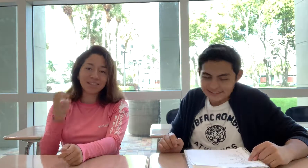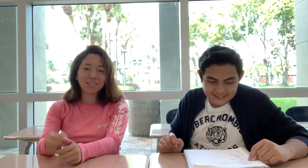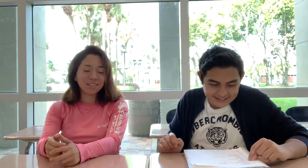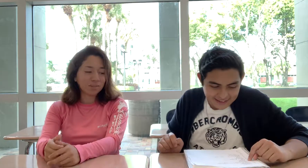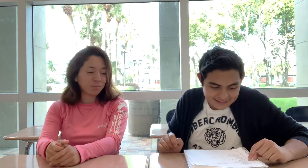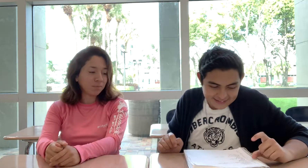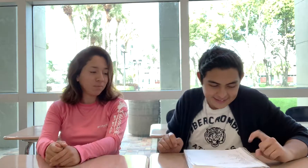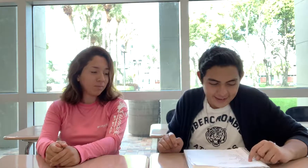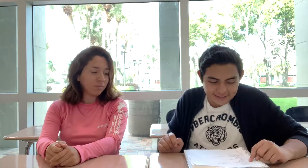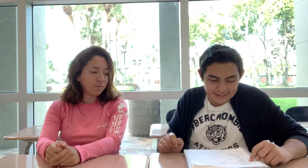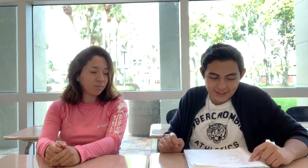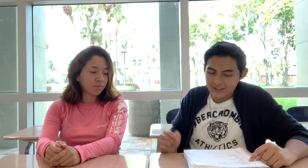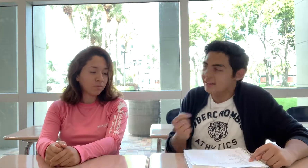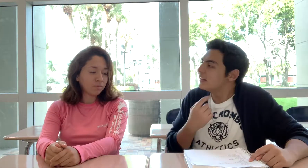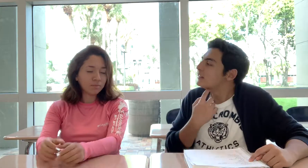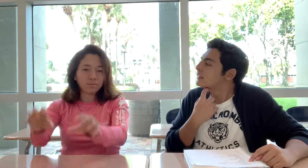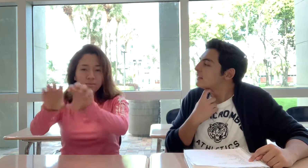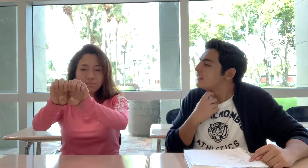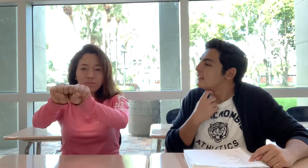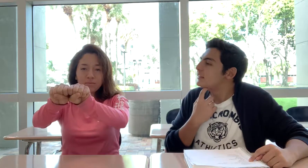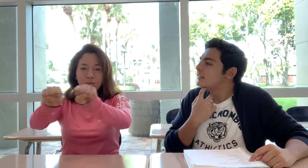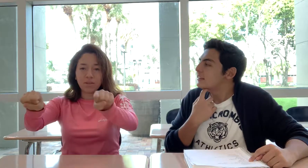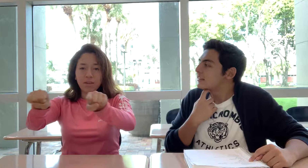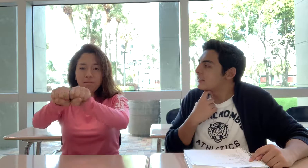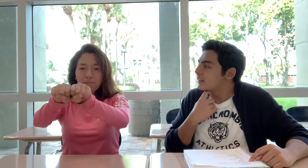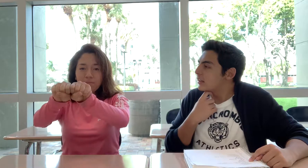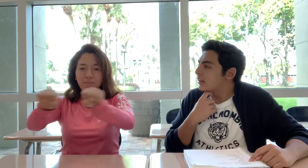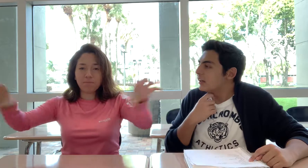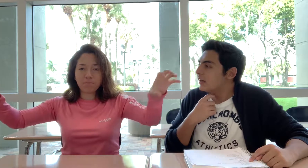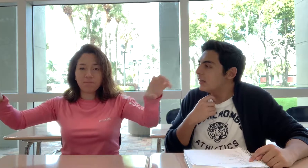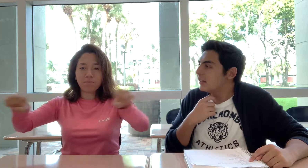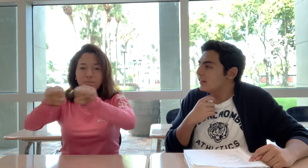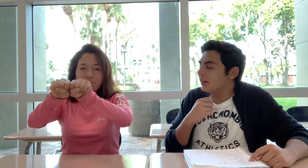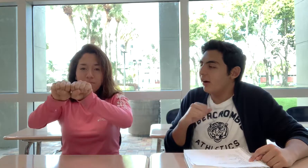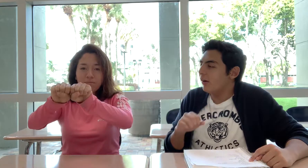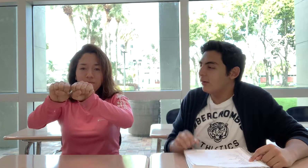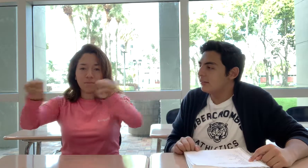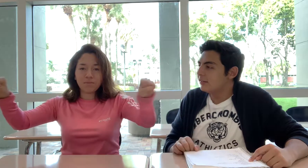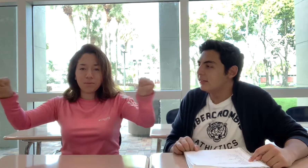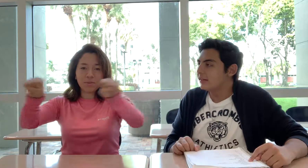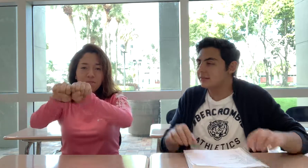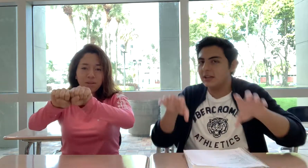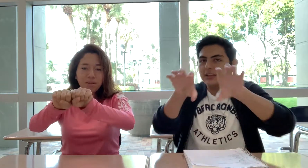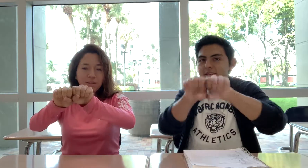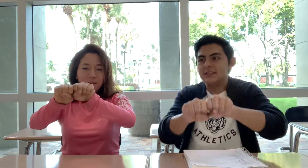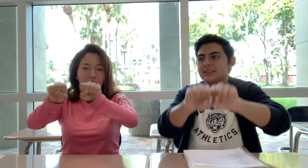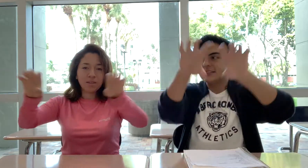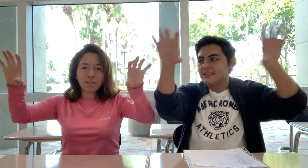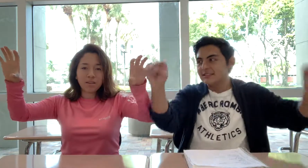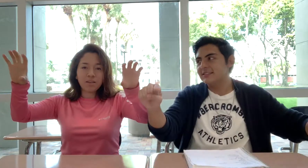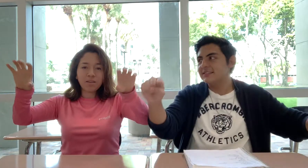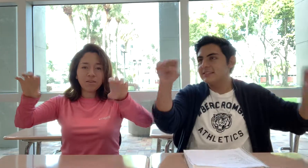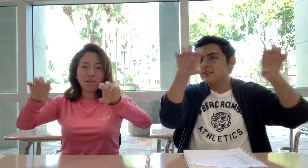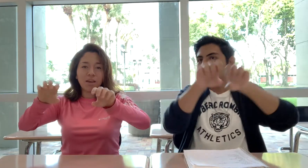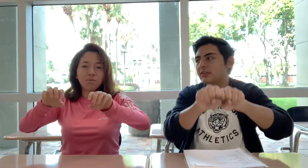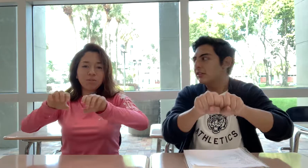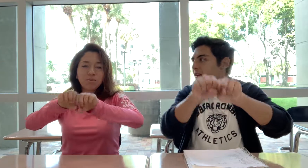Nice. Hot dog. I was like. No. I was like this. It was so